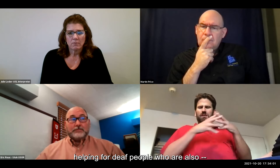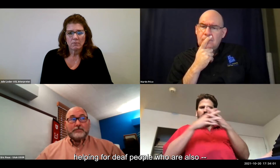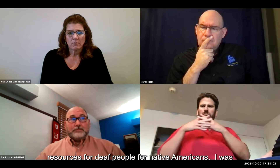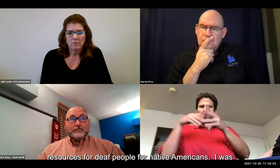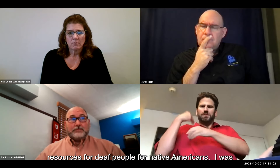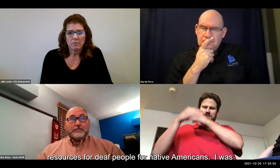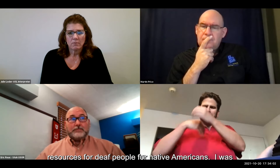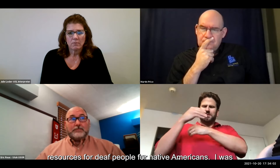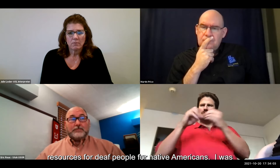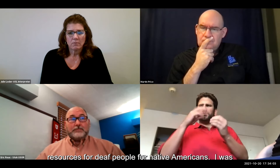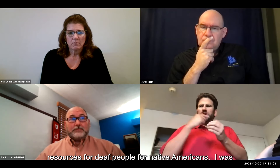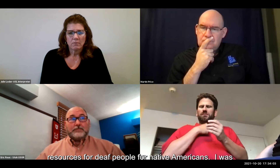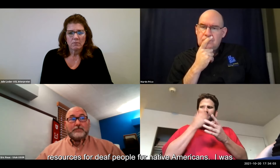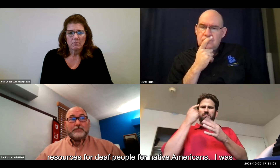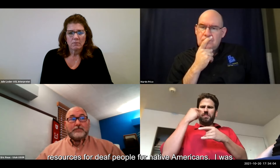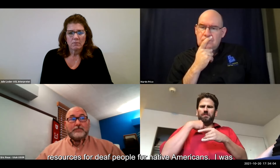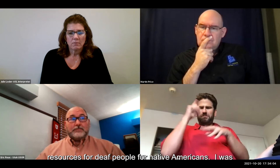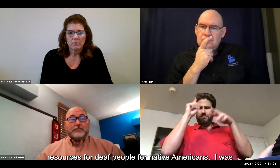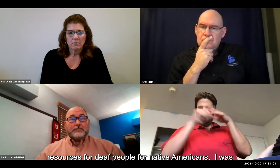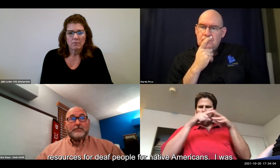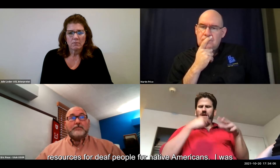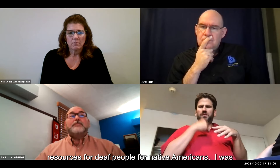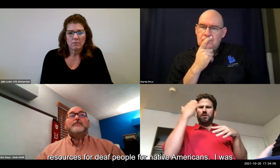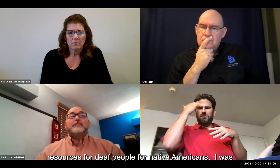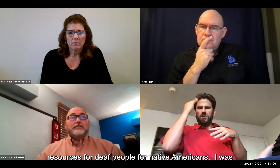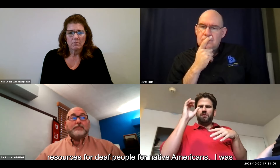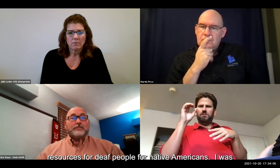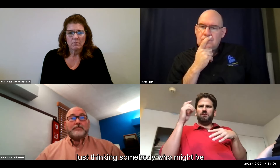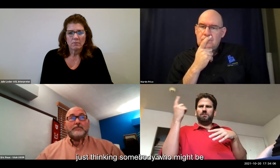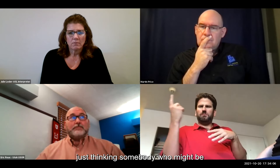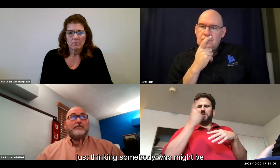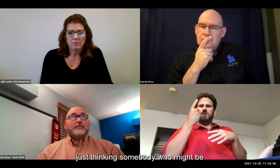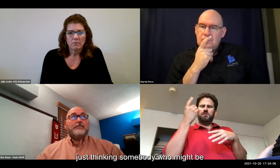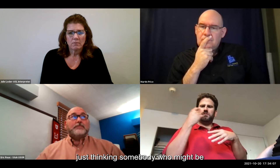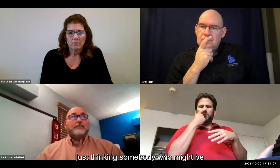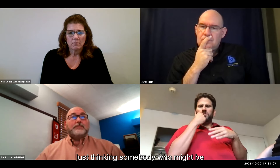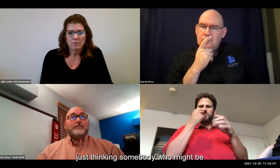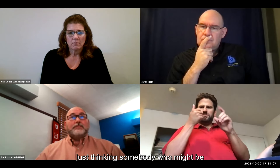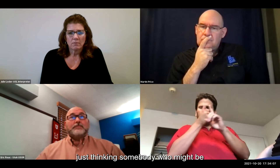deaf. resources for deaf people, for Native Americans. I was just thinking